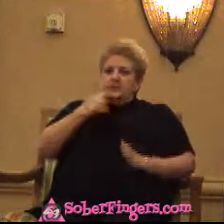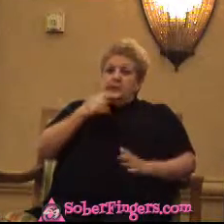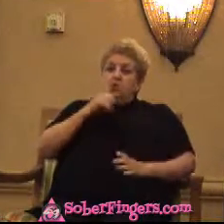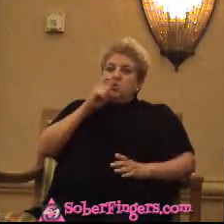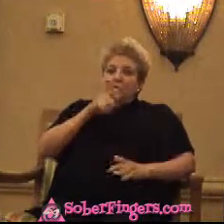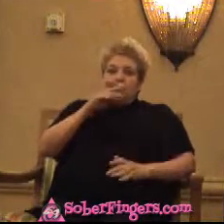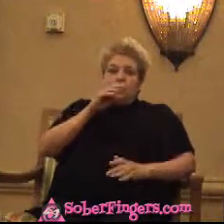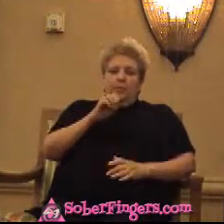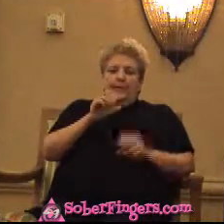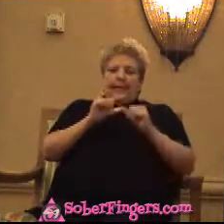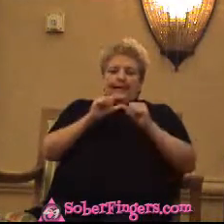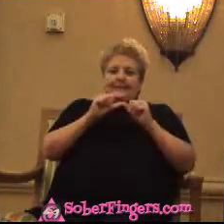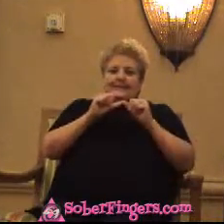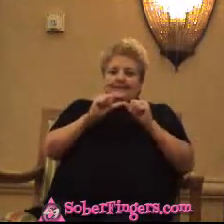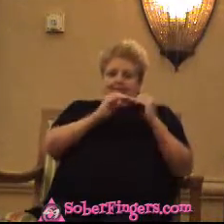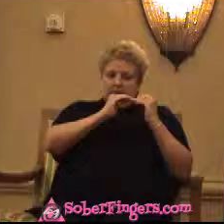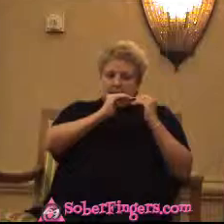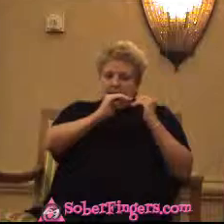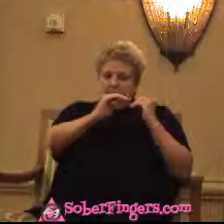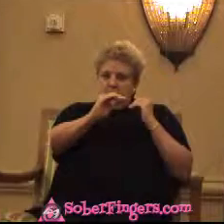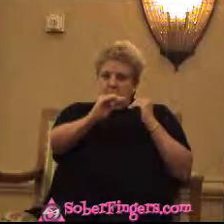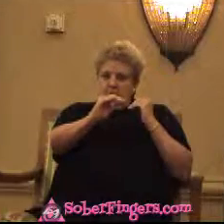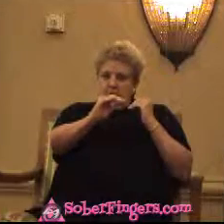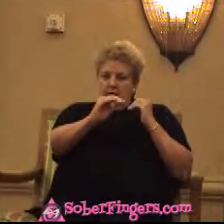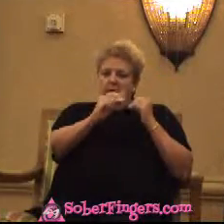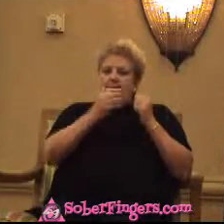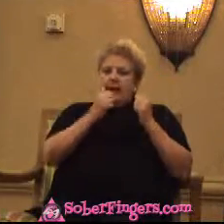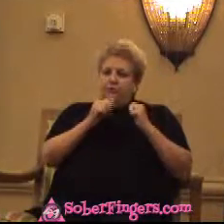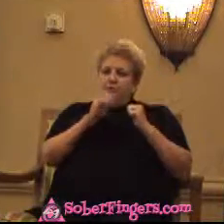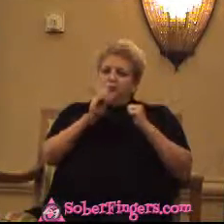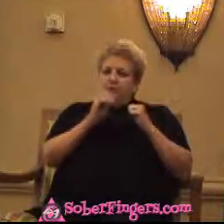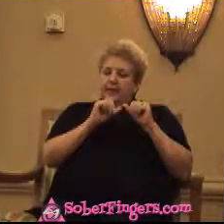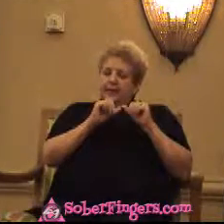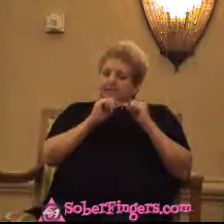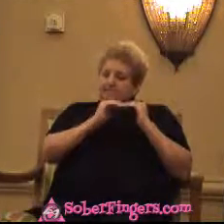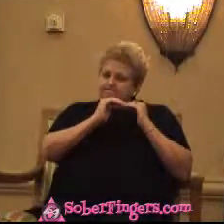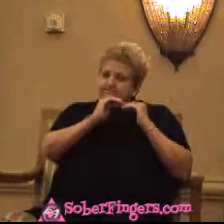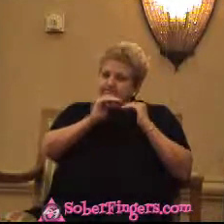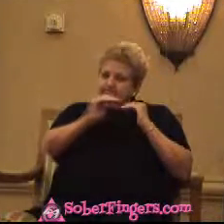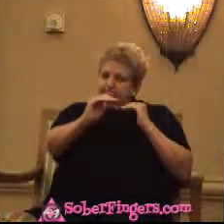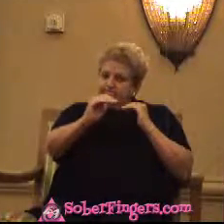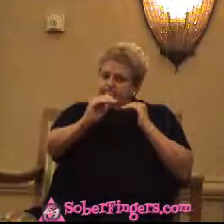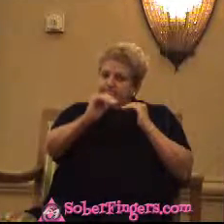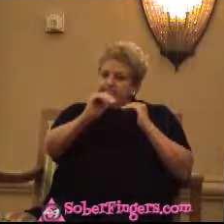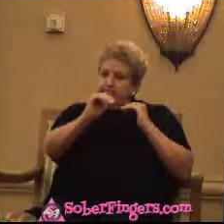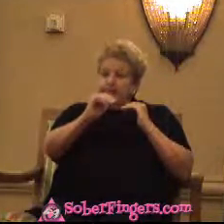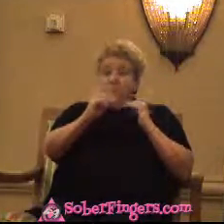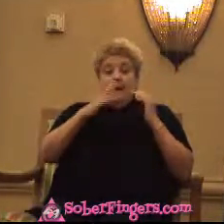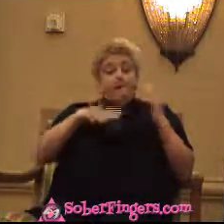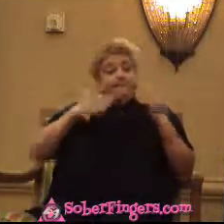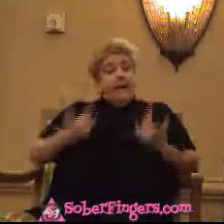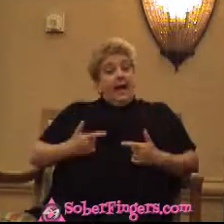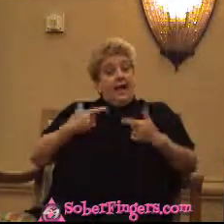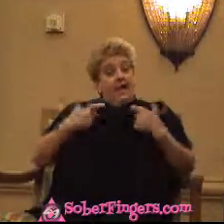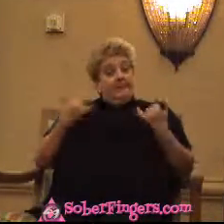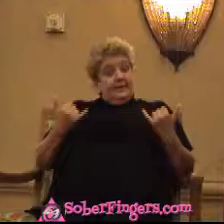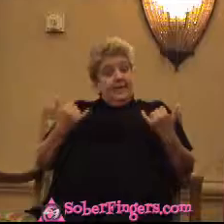consistent. And that's what I try to be, I try to be consistent. My life today is